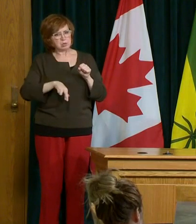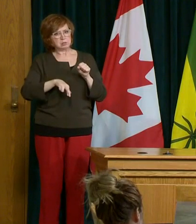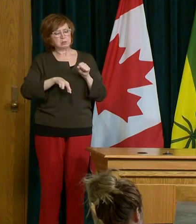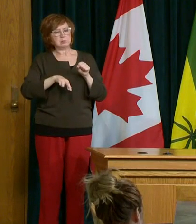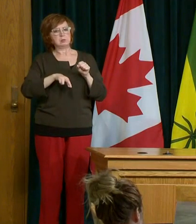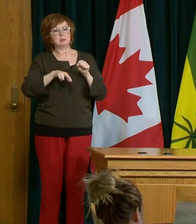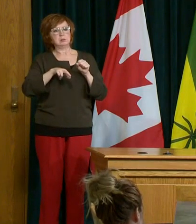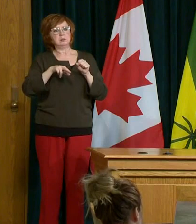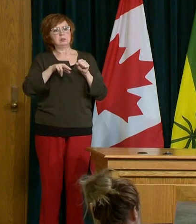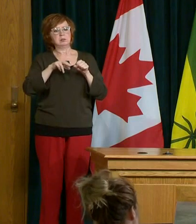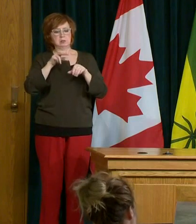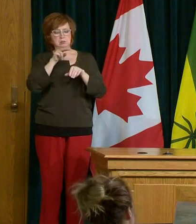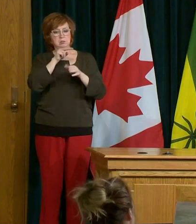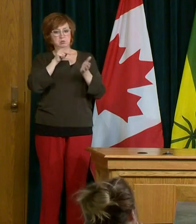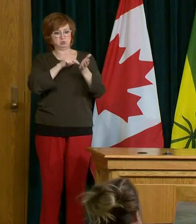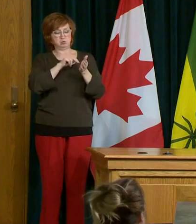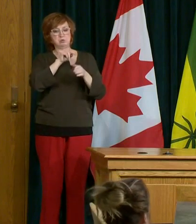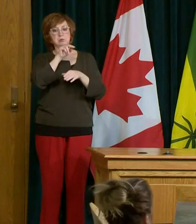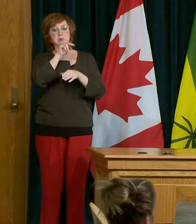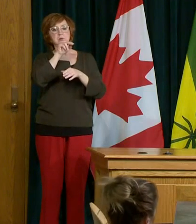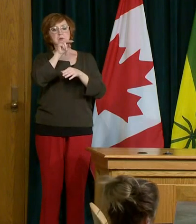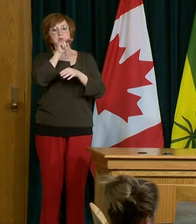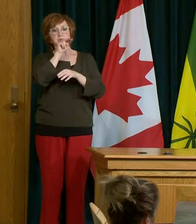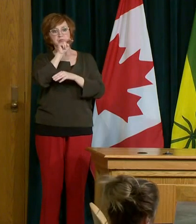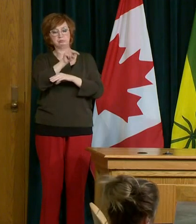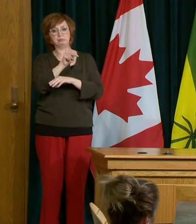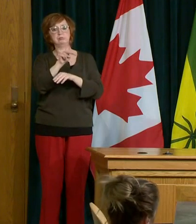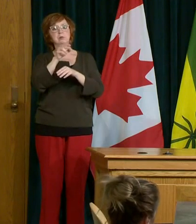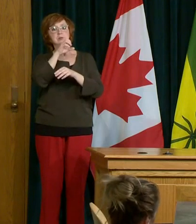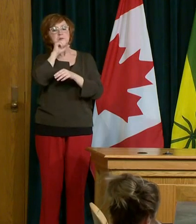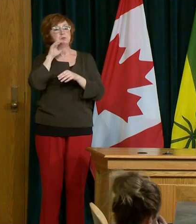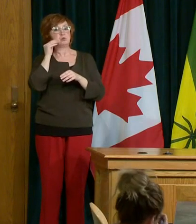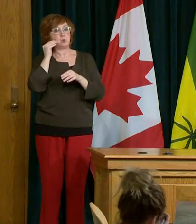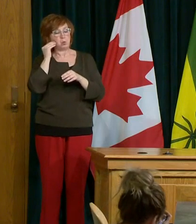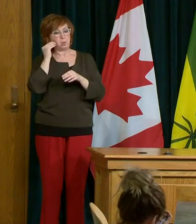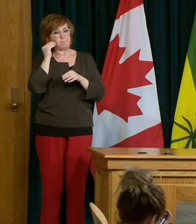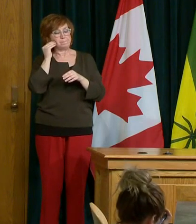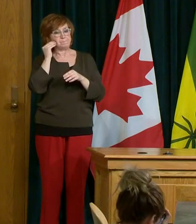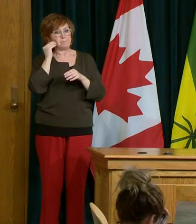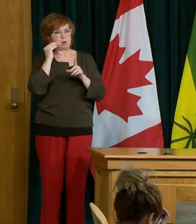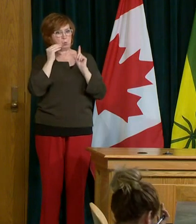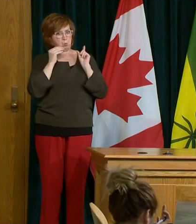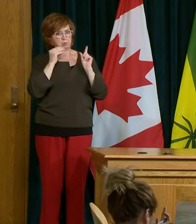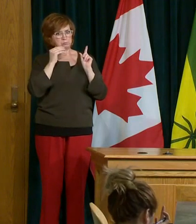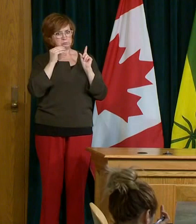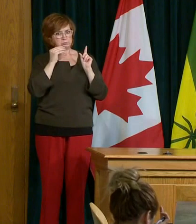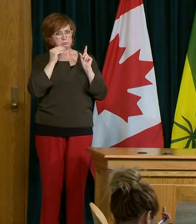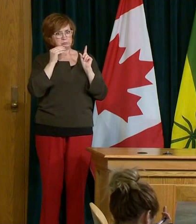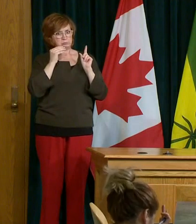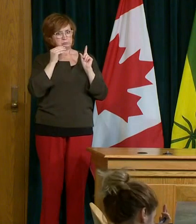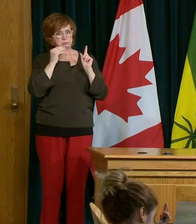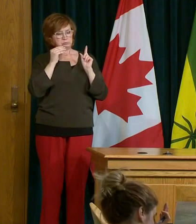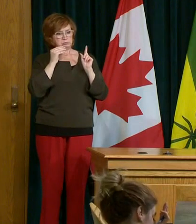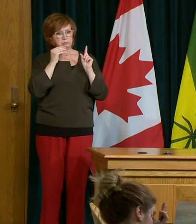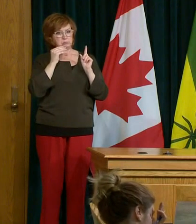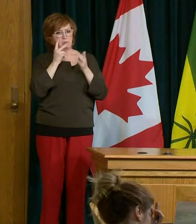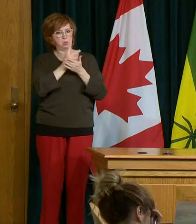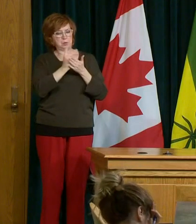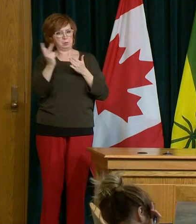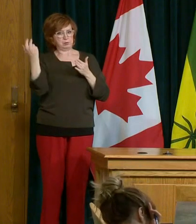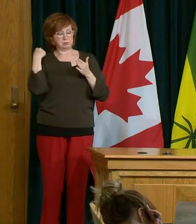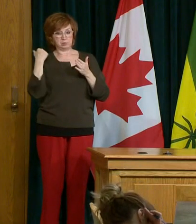additional second staff person 3 weeks later, but that still has not progress further. But that's